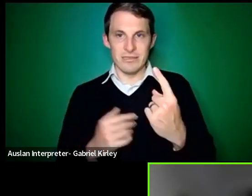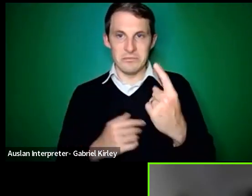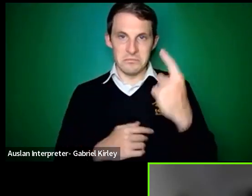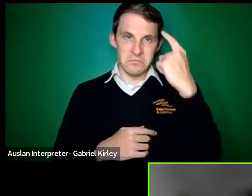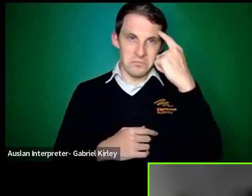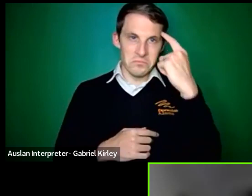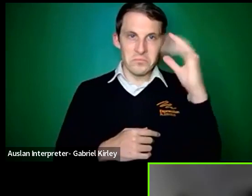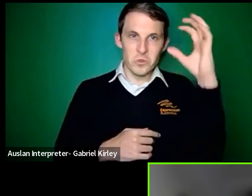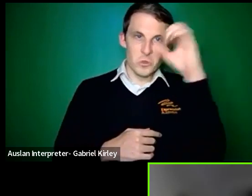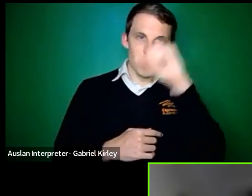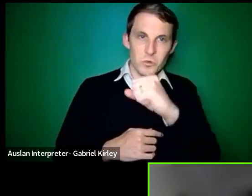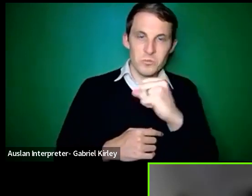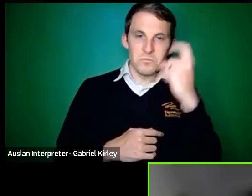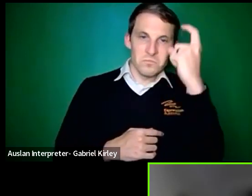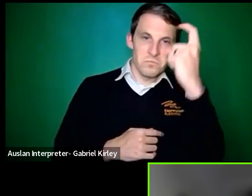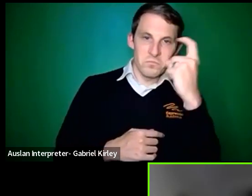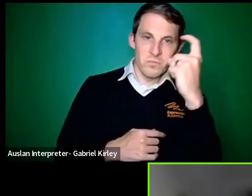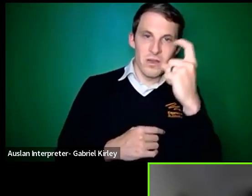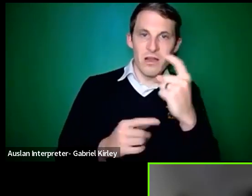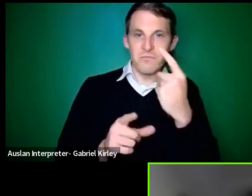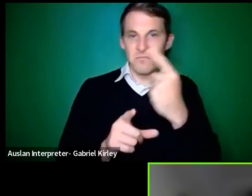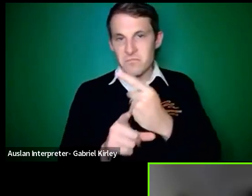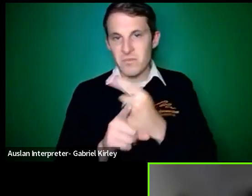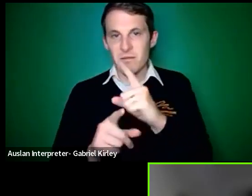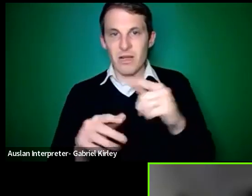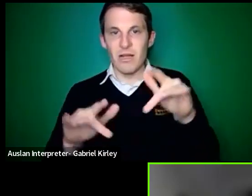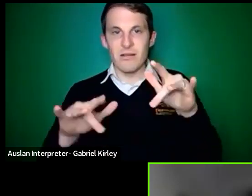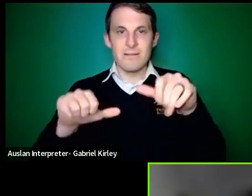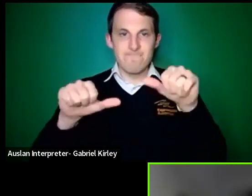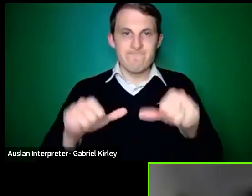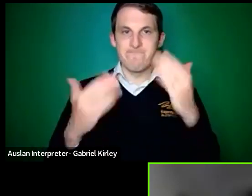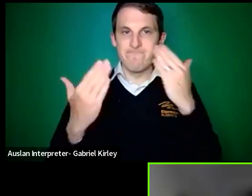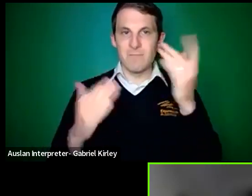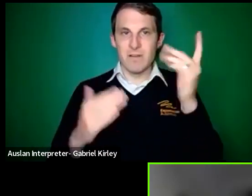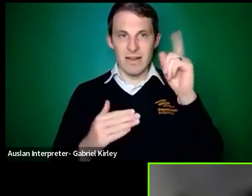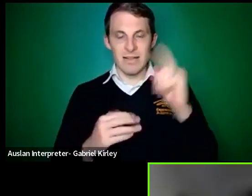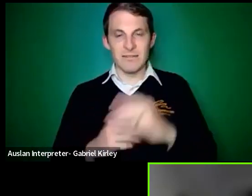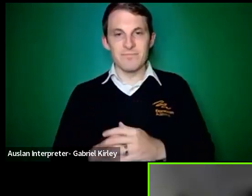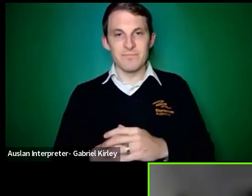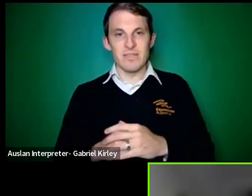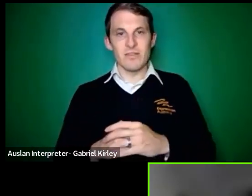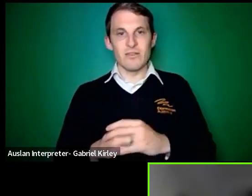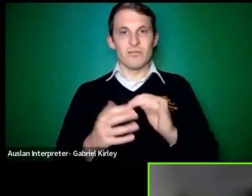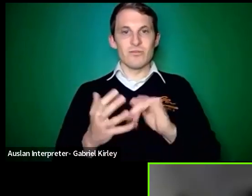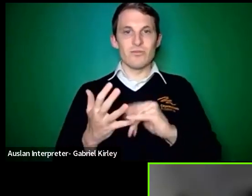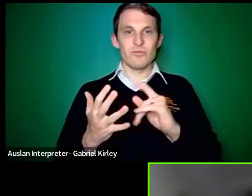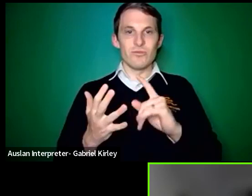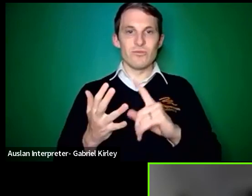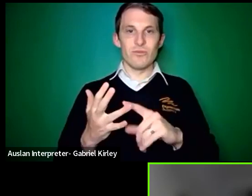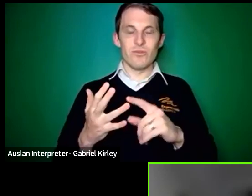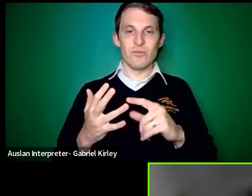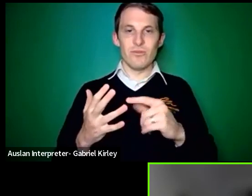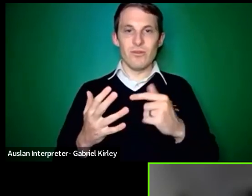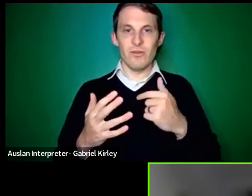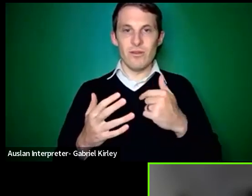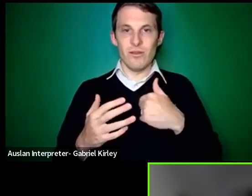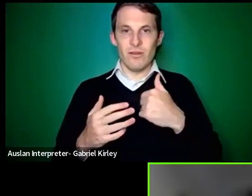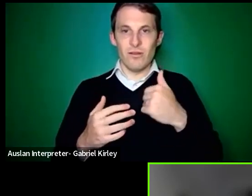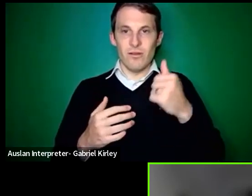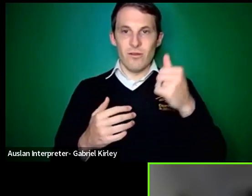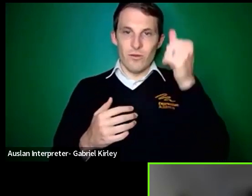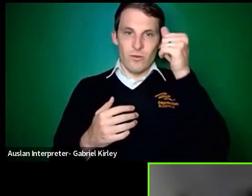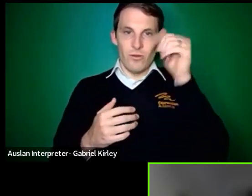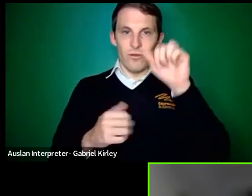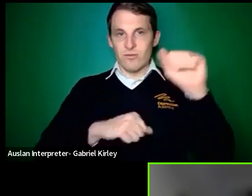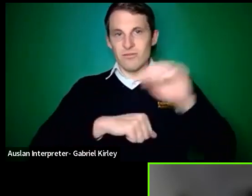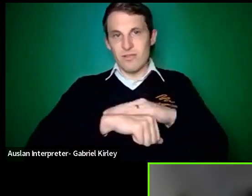hand this time next week where they can start making those kinds of decisions. I imagine that's exercising quite a bit of time at National